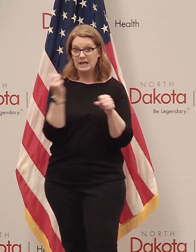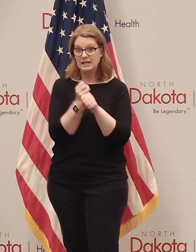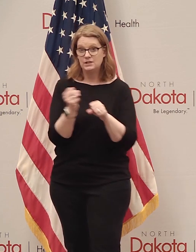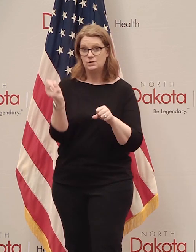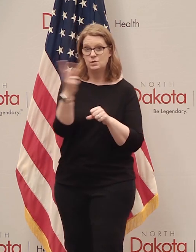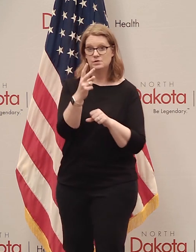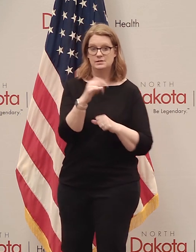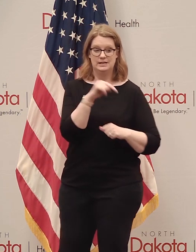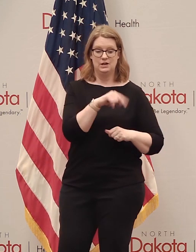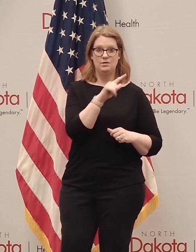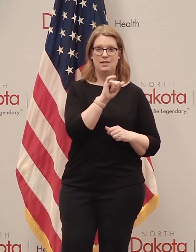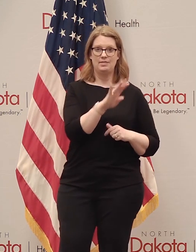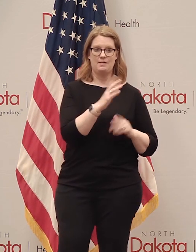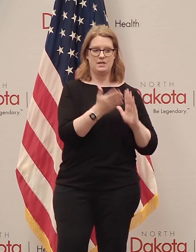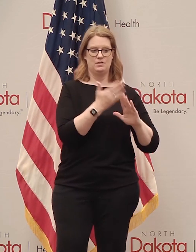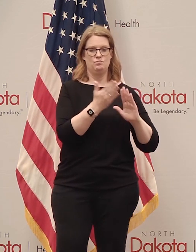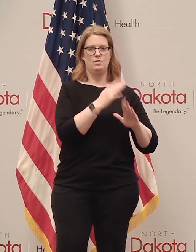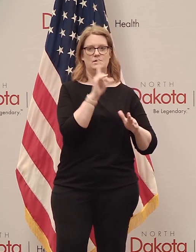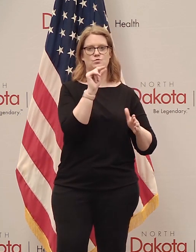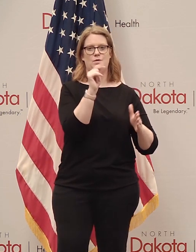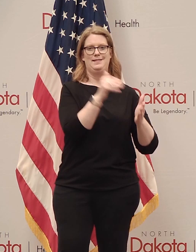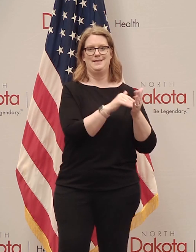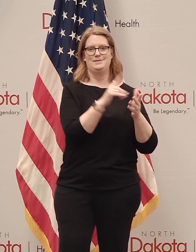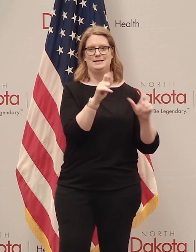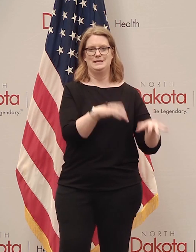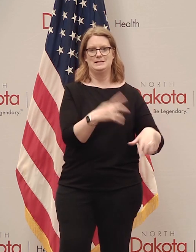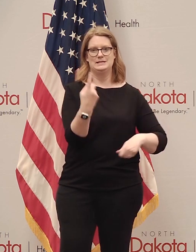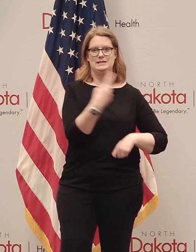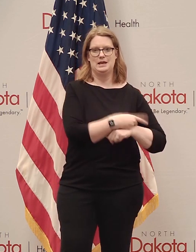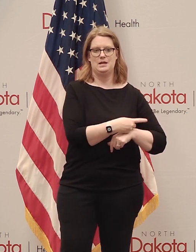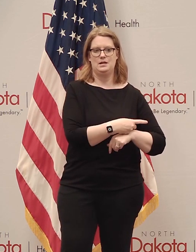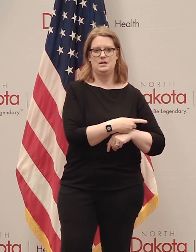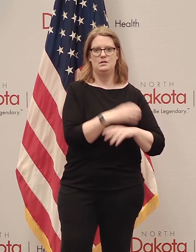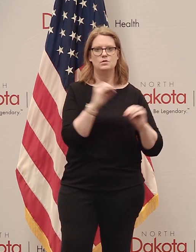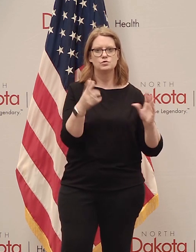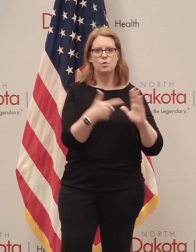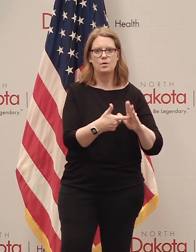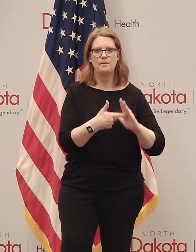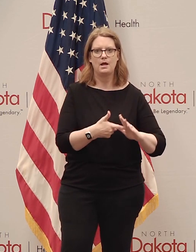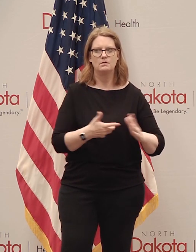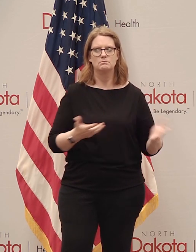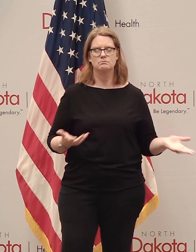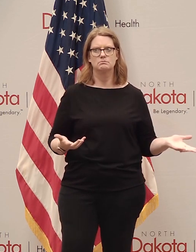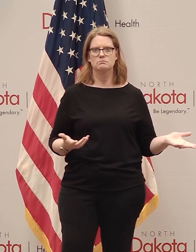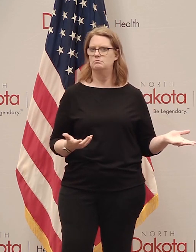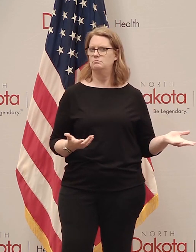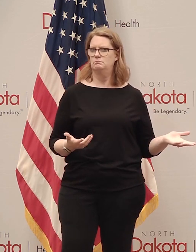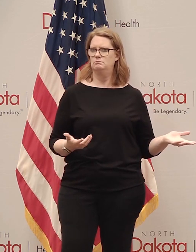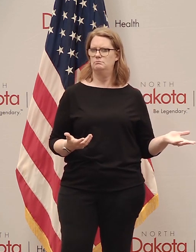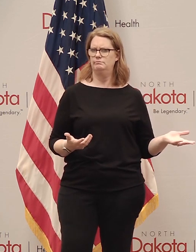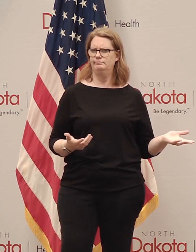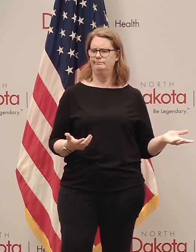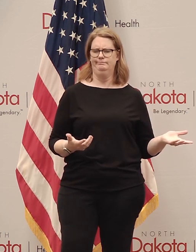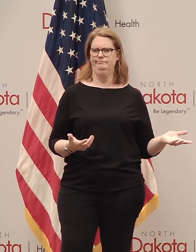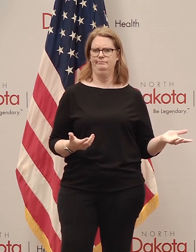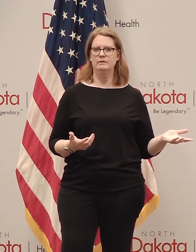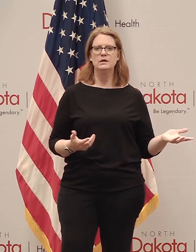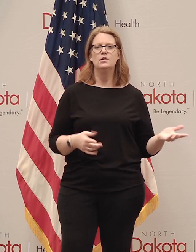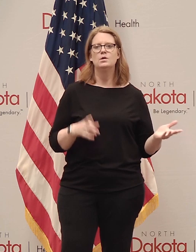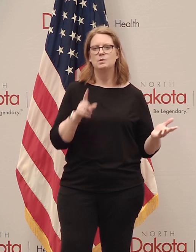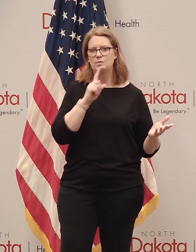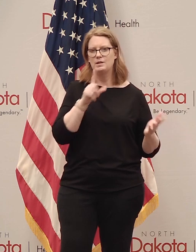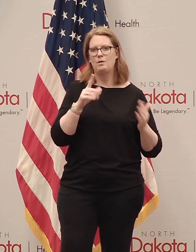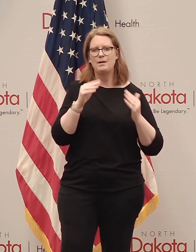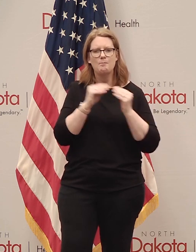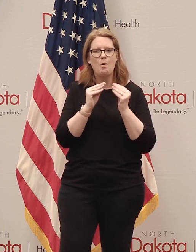a lab in Bismarck that can do 20,000 tests a day, and then we don't have demand for that. It would be better risk management for the state to have this be